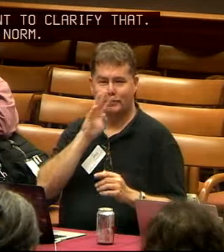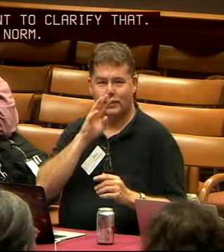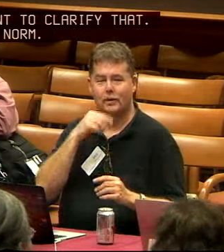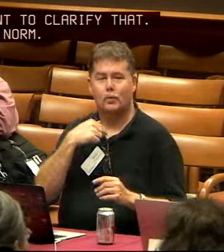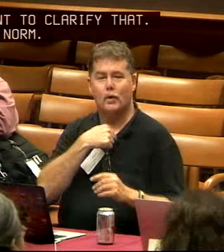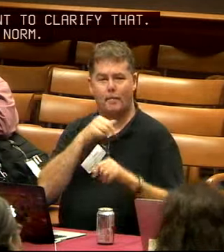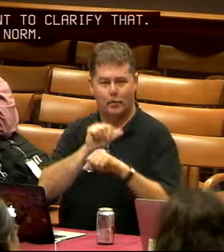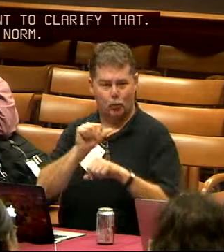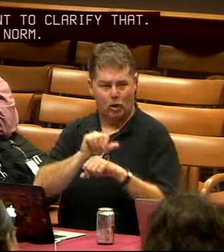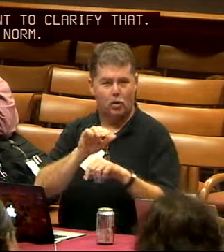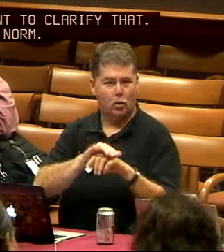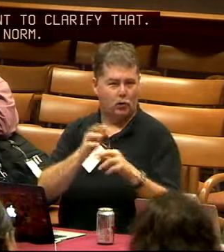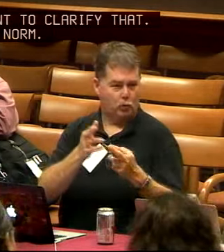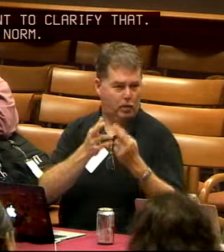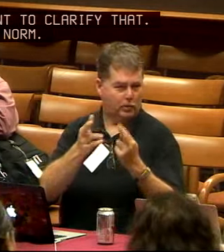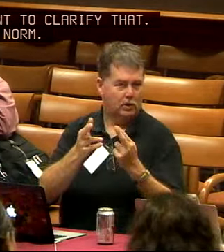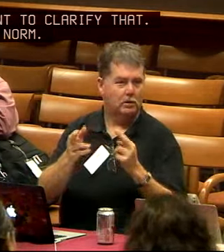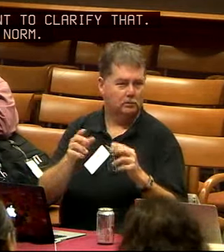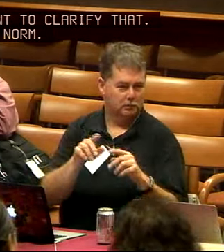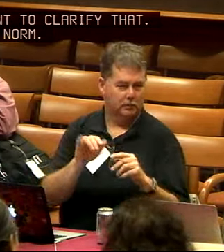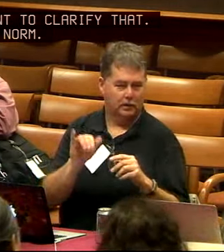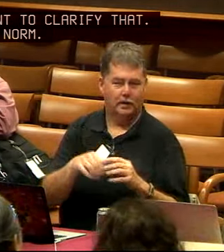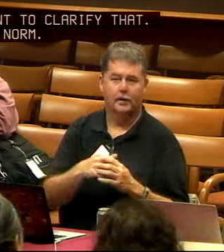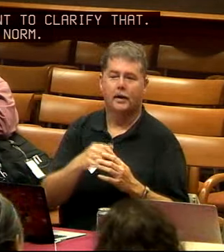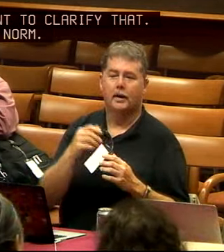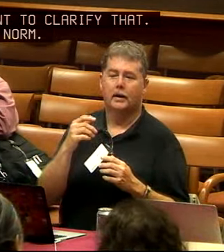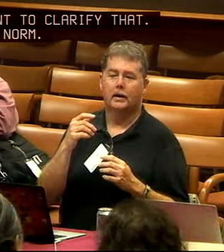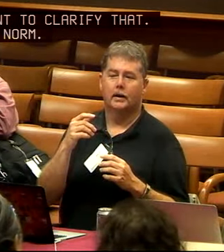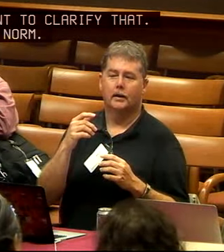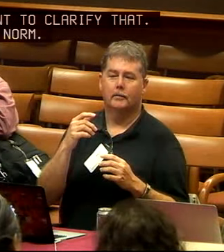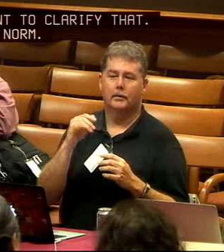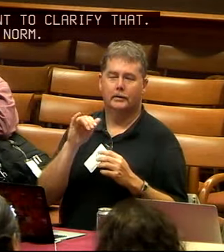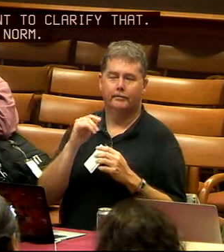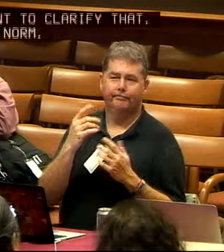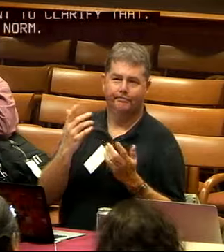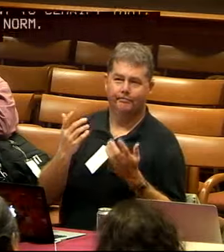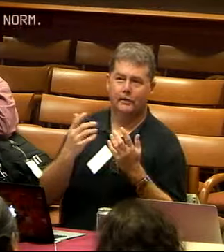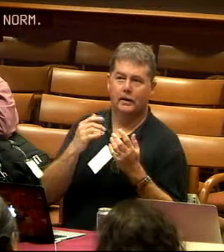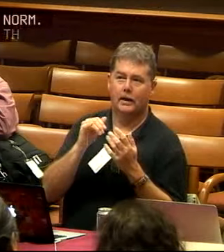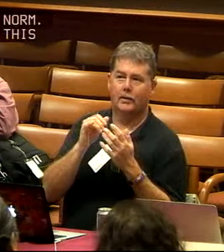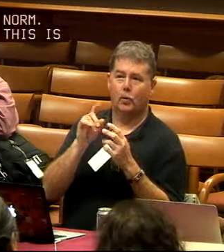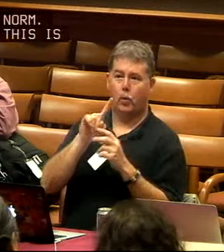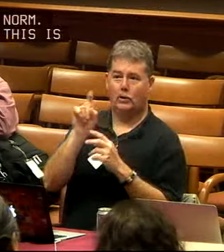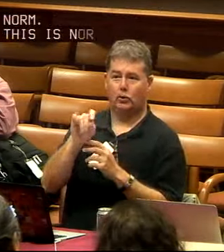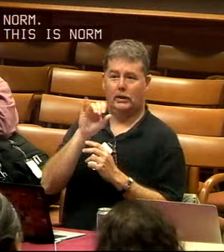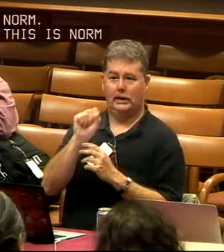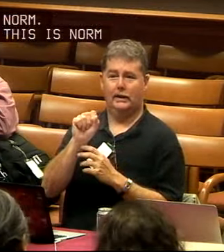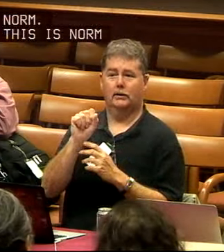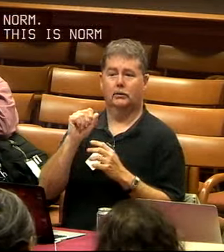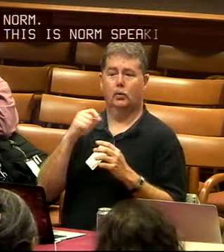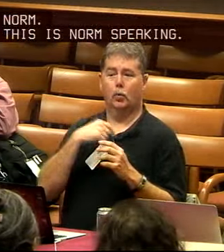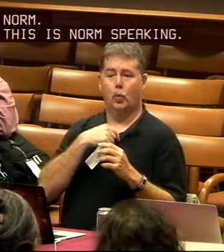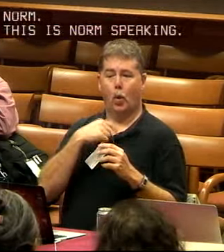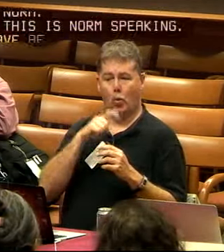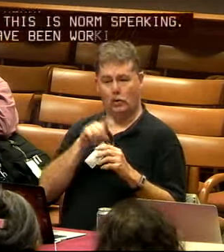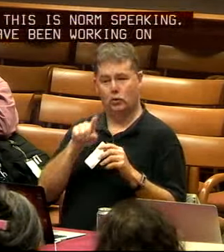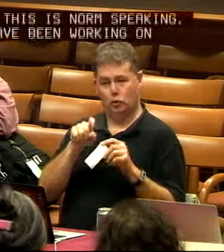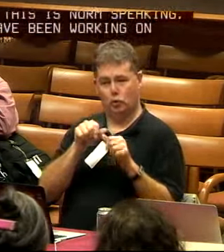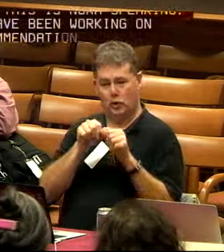This is Norm Williams speaking. We've been working on recommendations that where we see the question